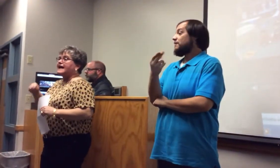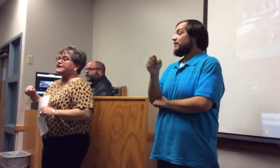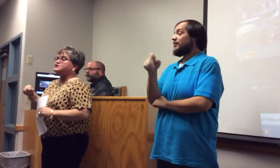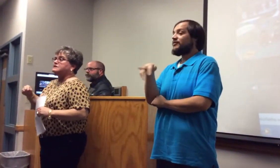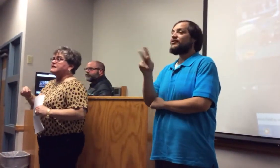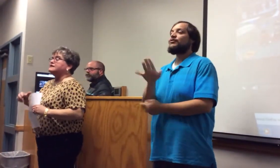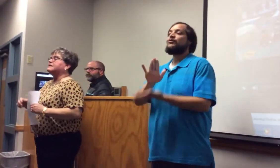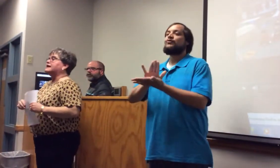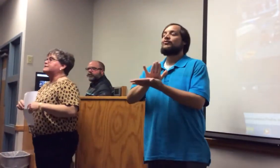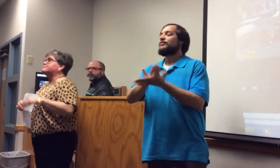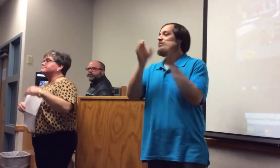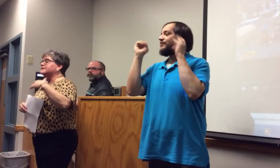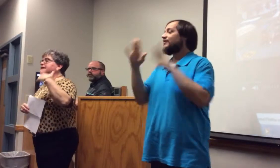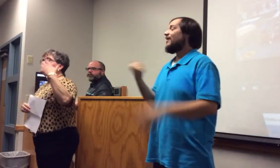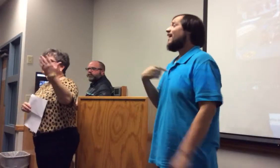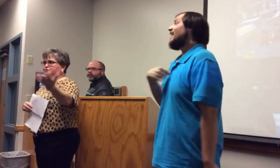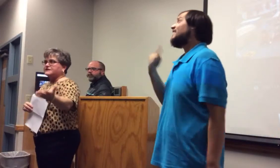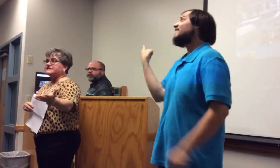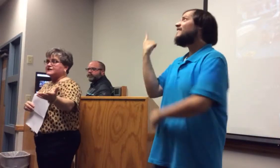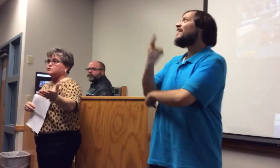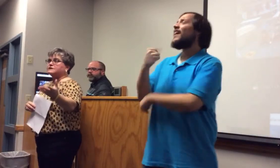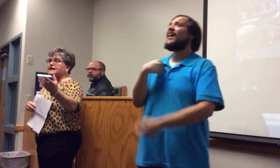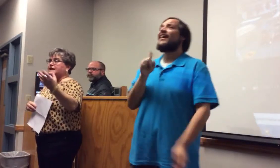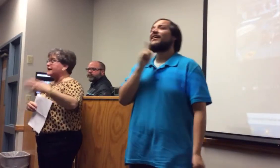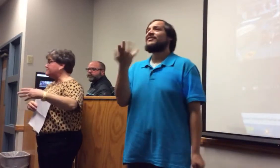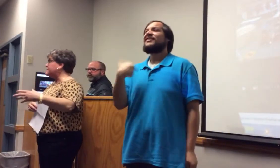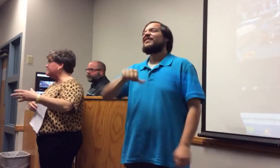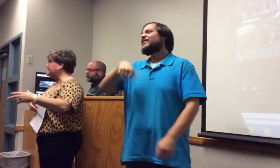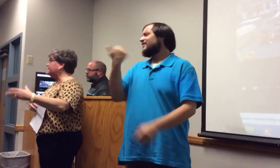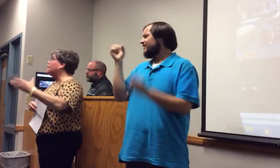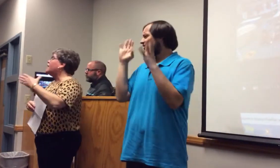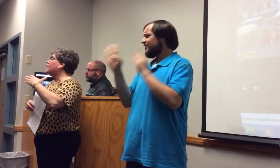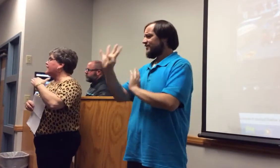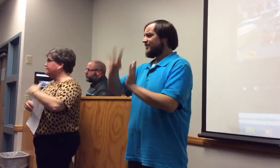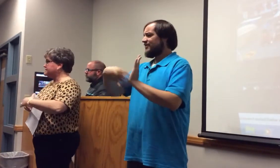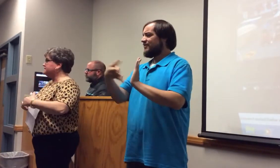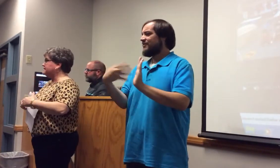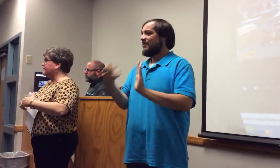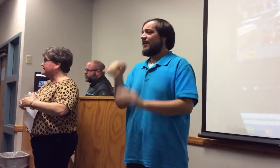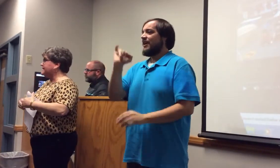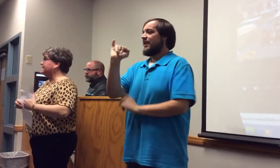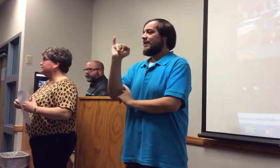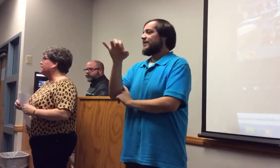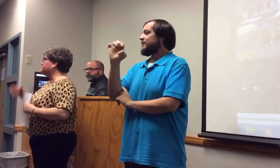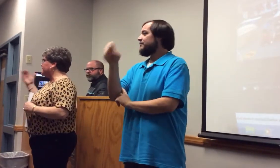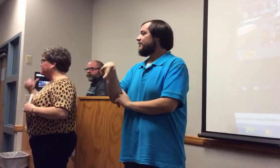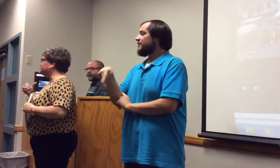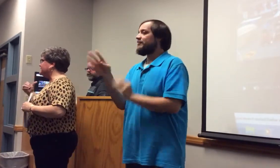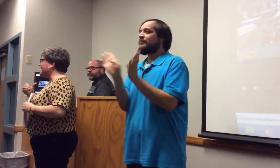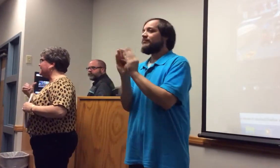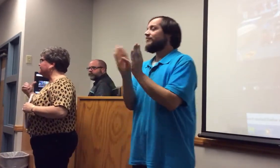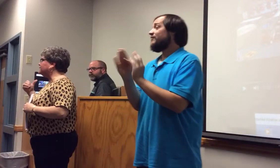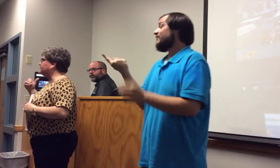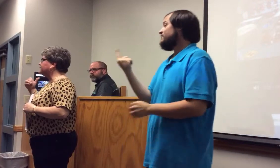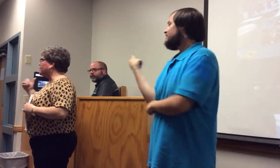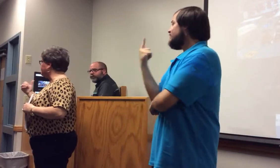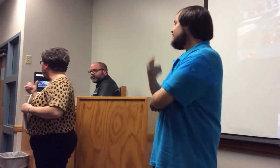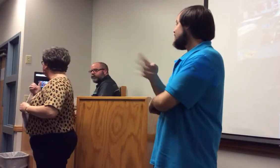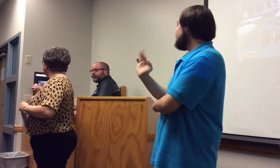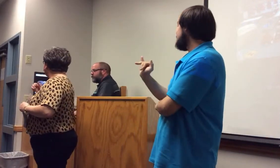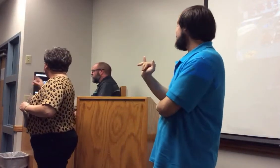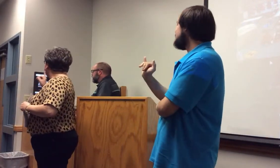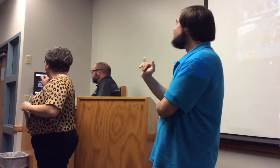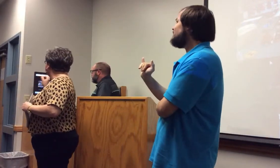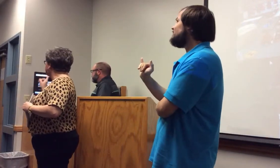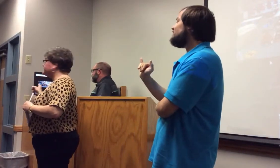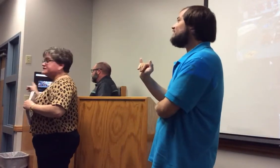that I actually, another teacher had scheduled an IEP meeting at the day and time that I'm usually at